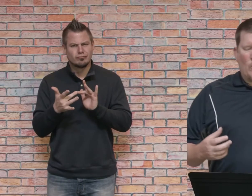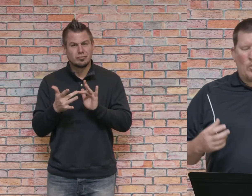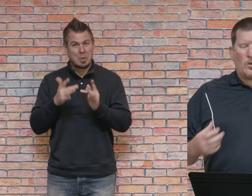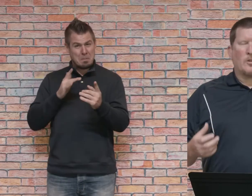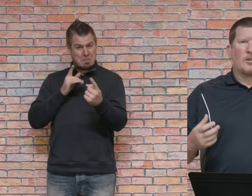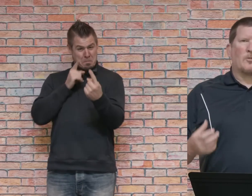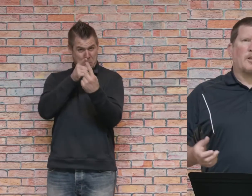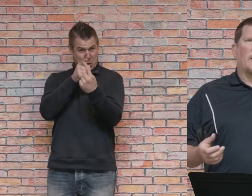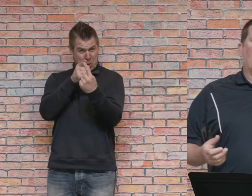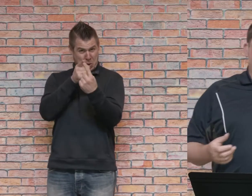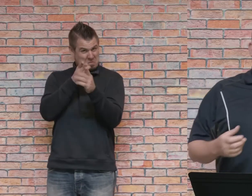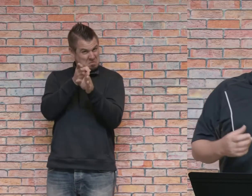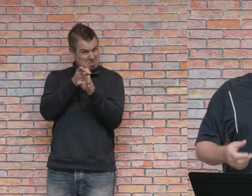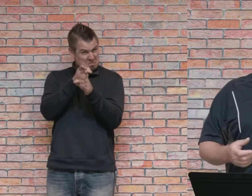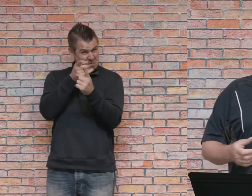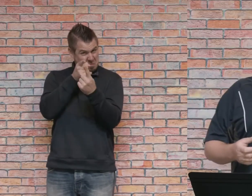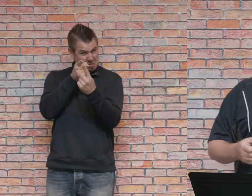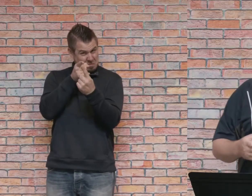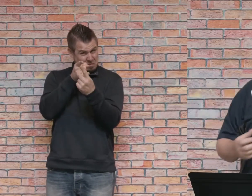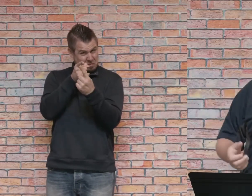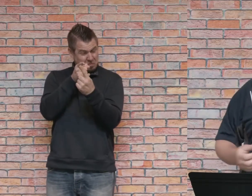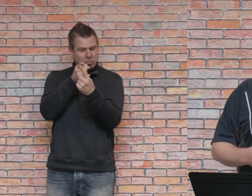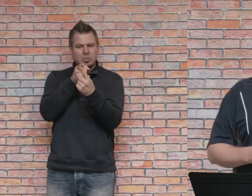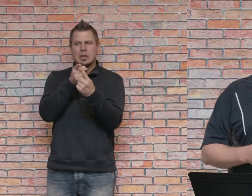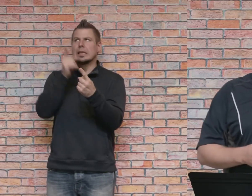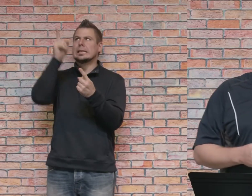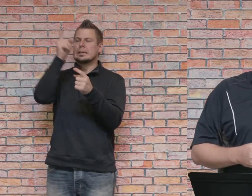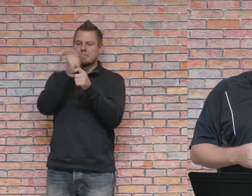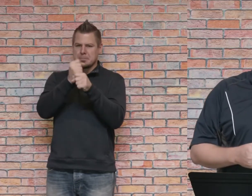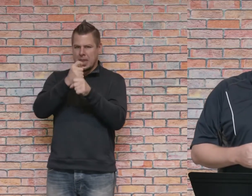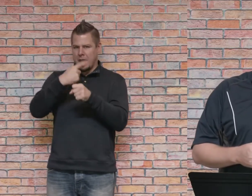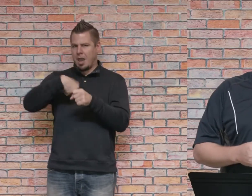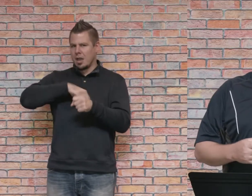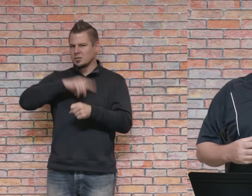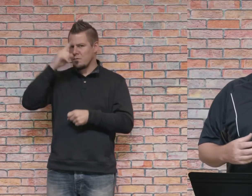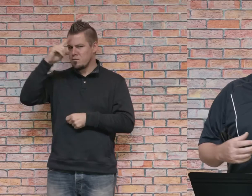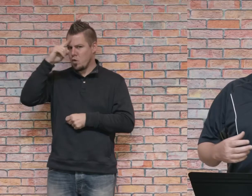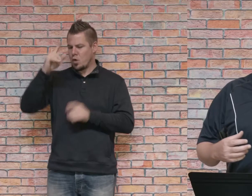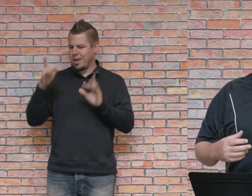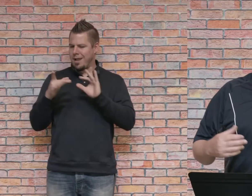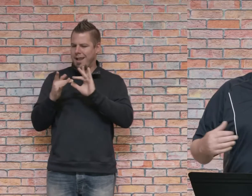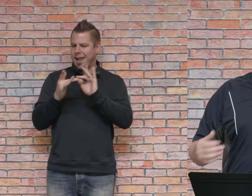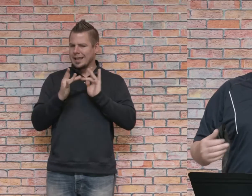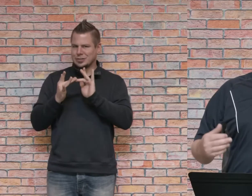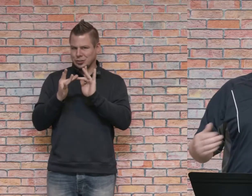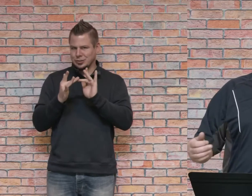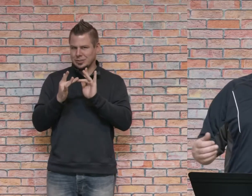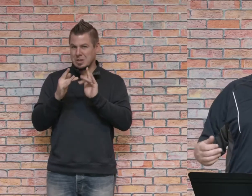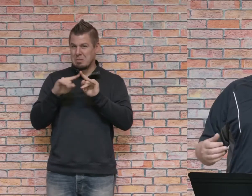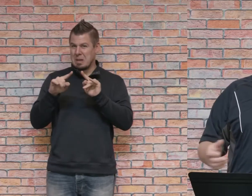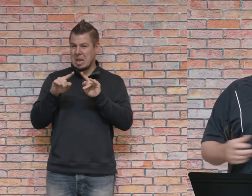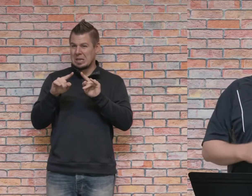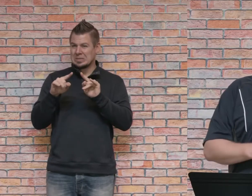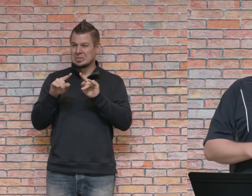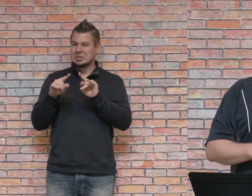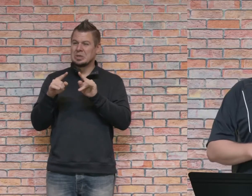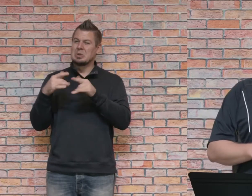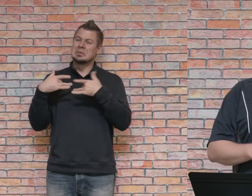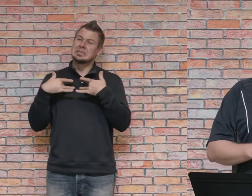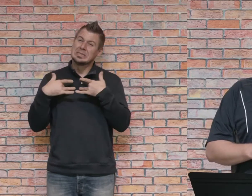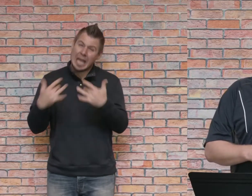that we're created for connection. But then yet we drift toward